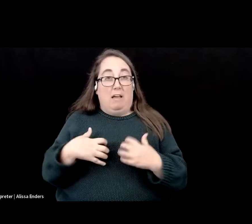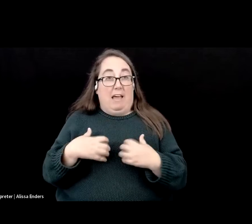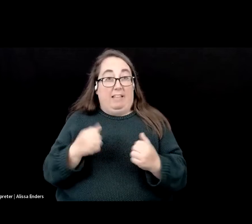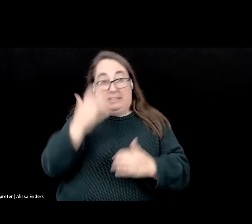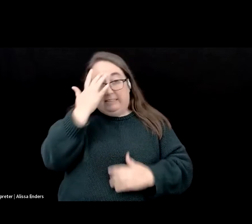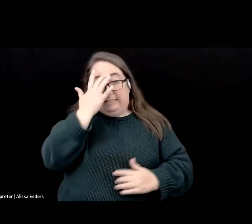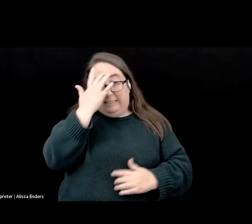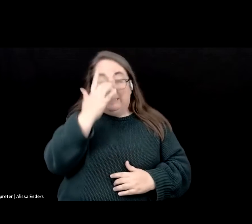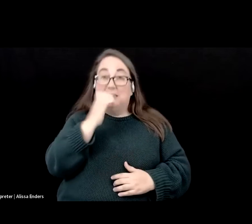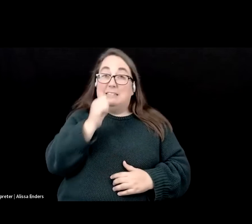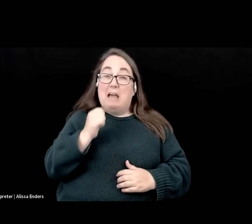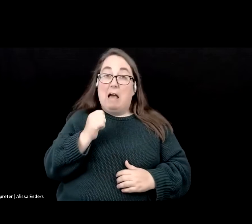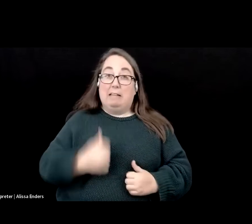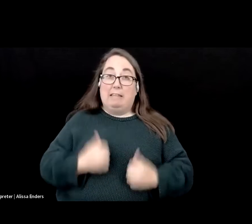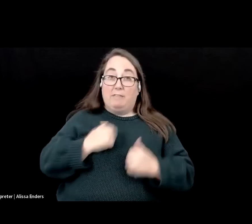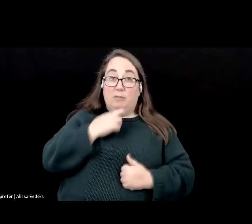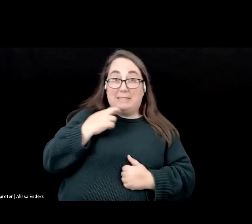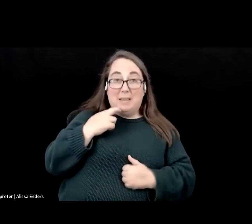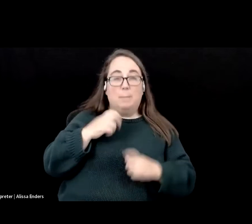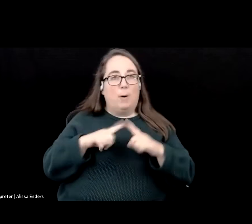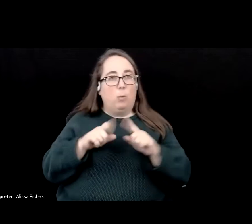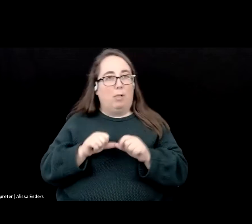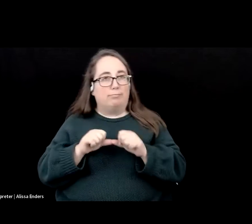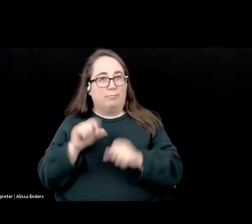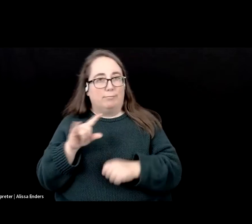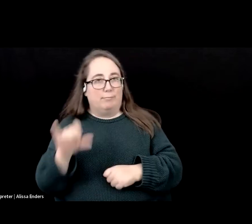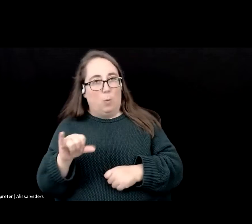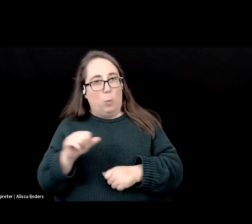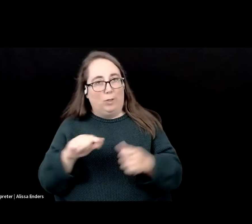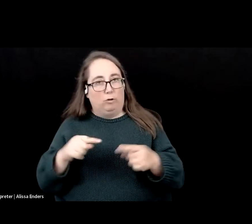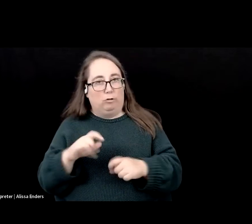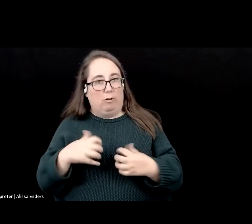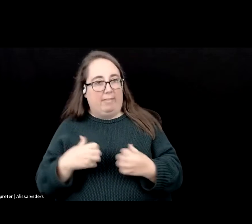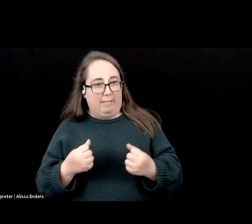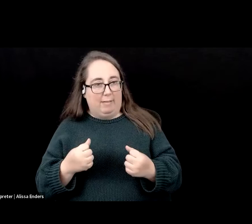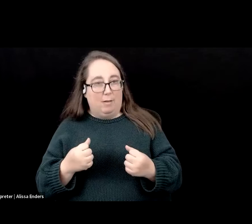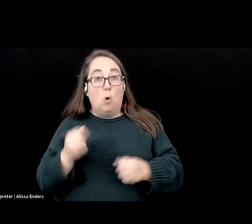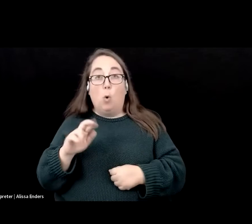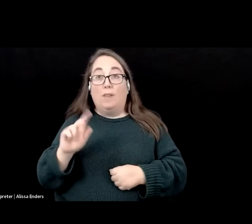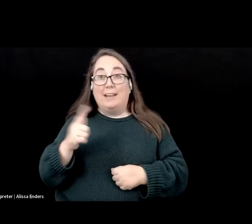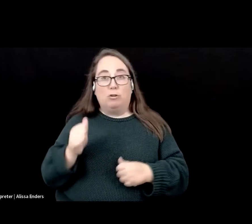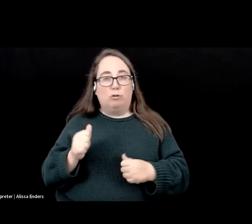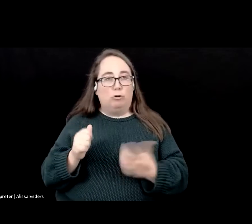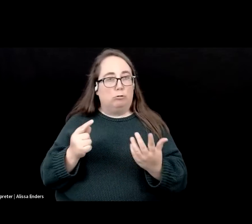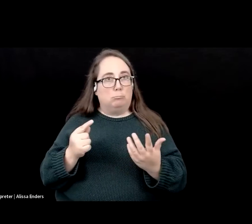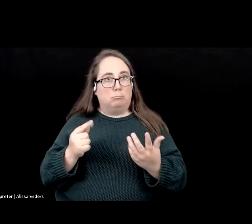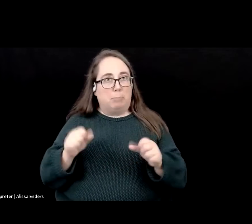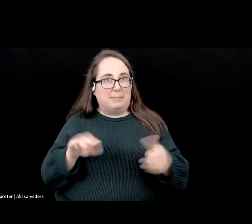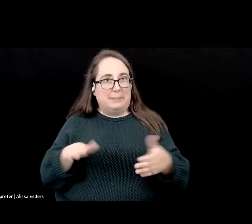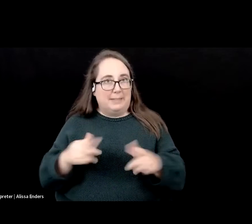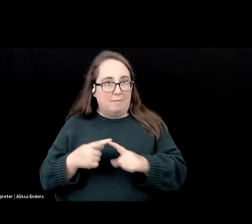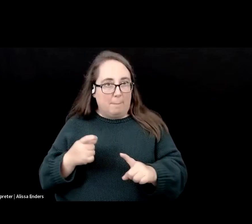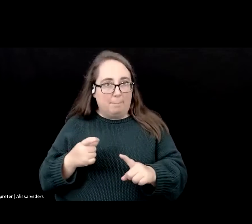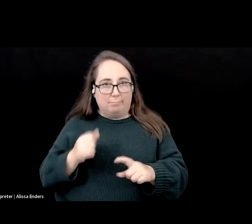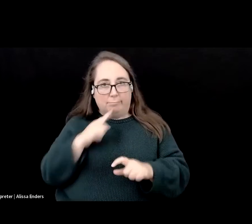immediately life-threatening? What if it will damage her mental health in a way that could become life-threatening at some point? These are real